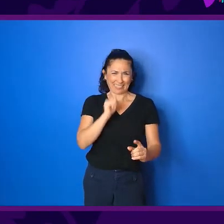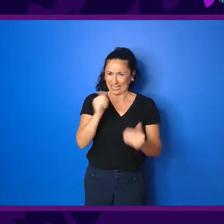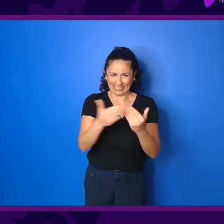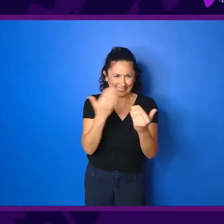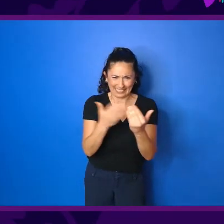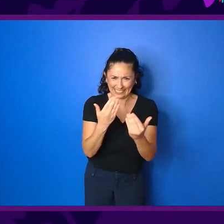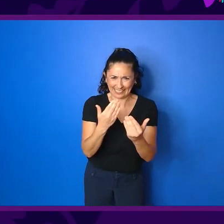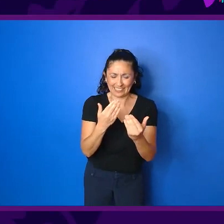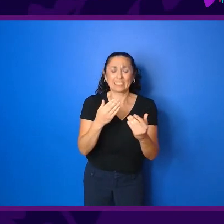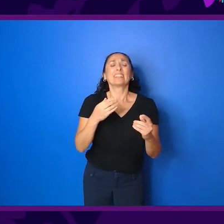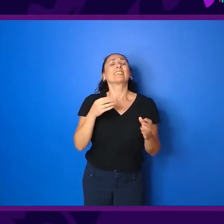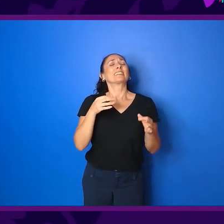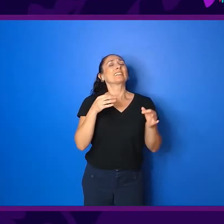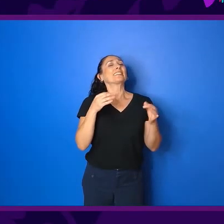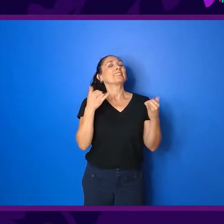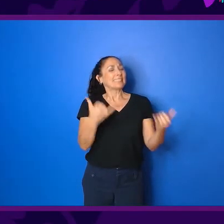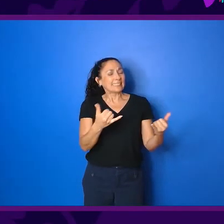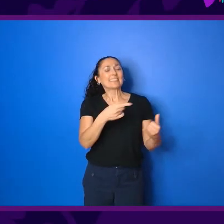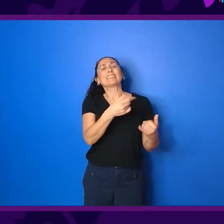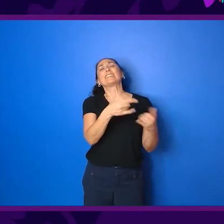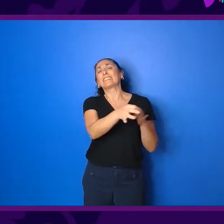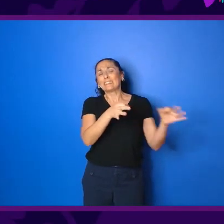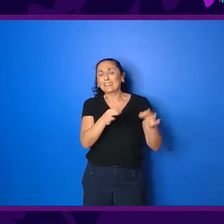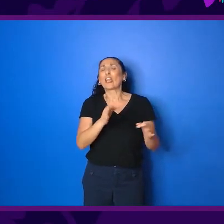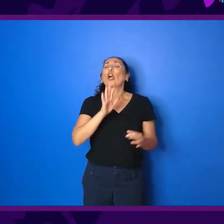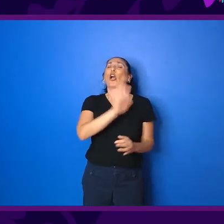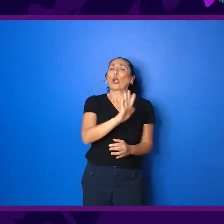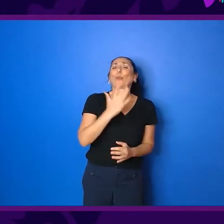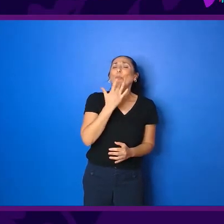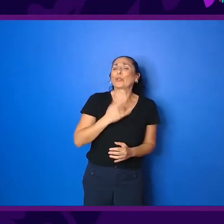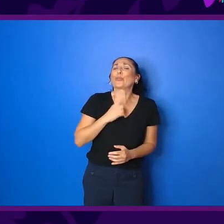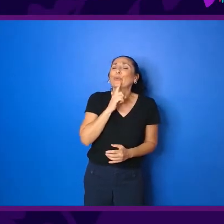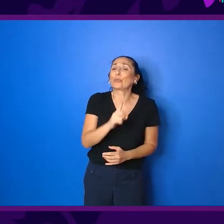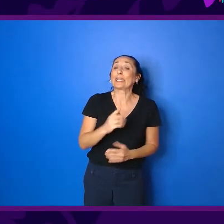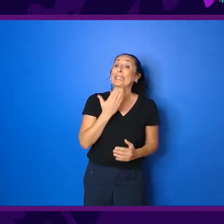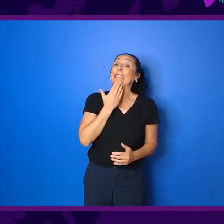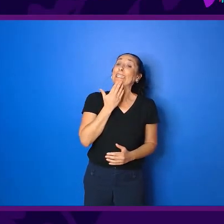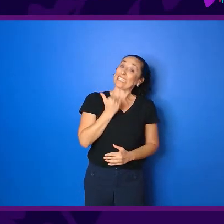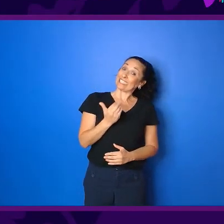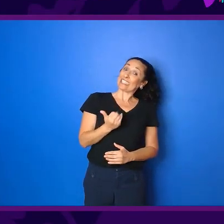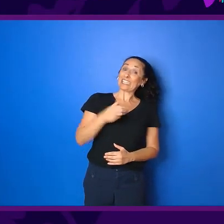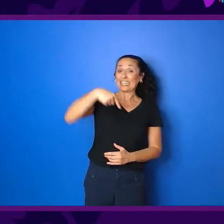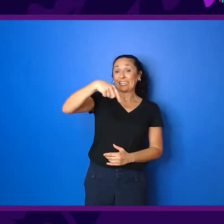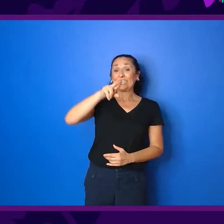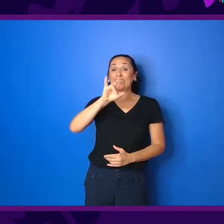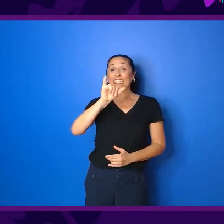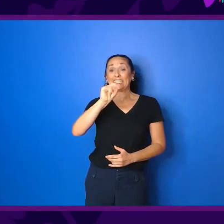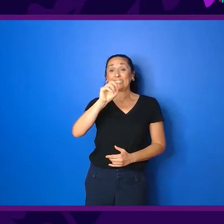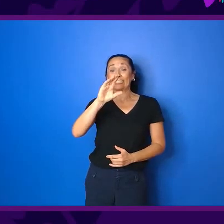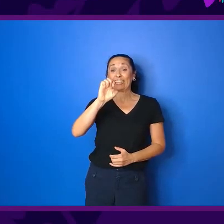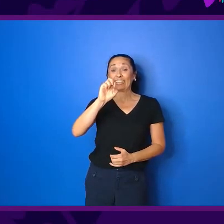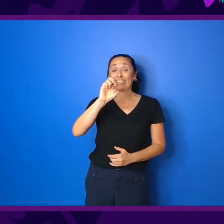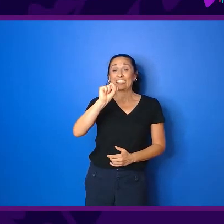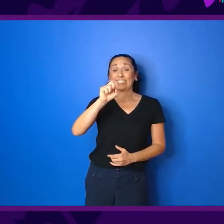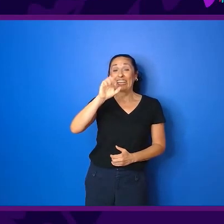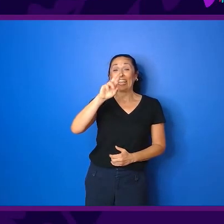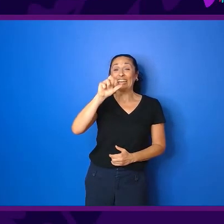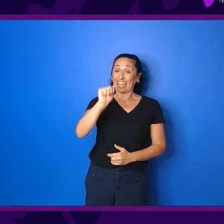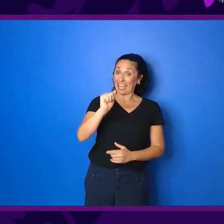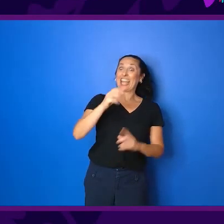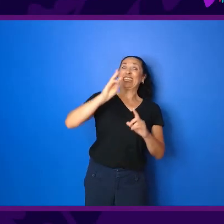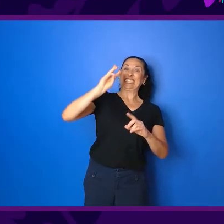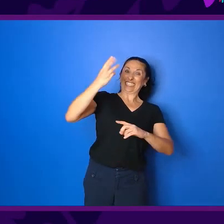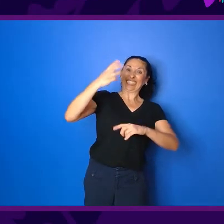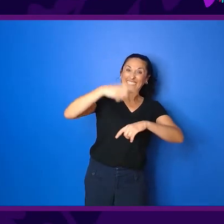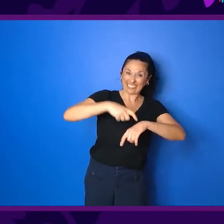it, today is a celebration of her 6th quinceañera. So she has like a whole week of quinceañera dresses in her closet. And